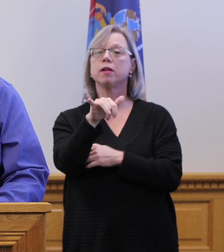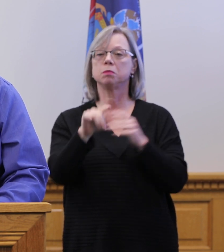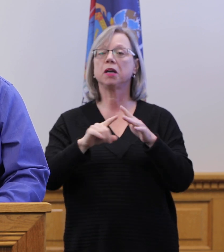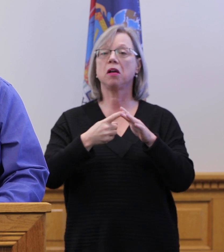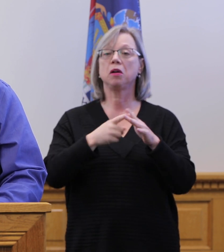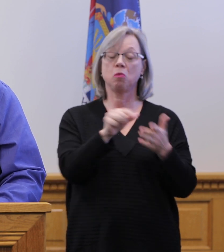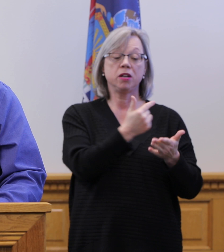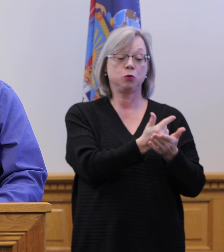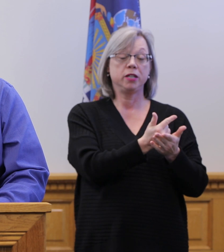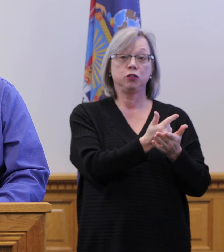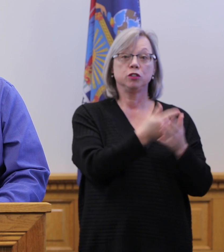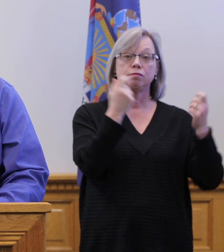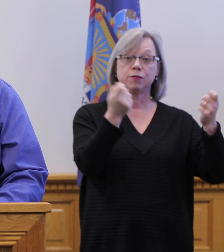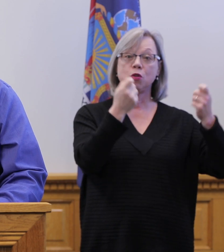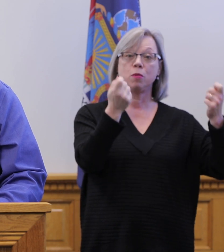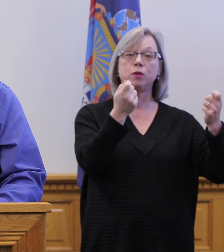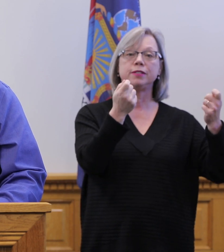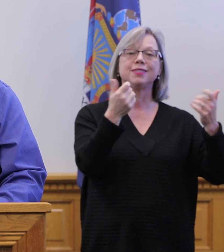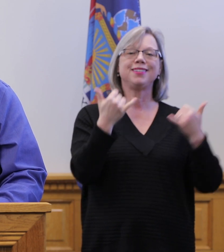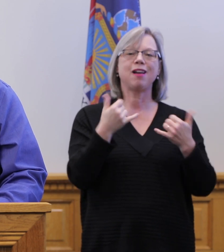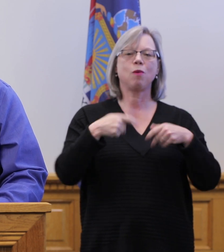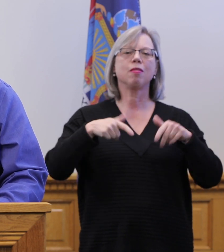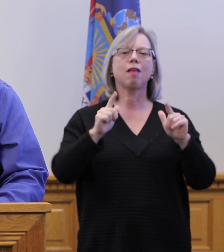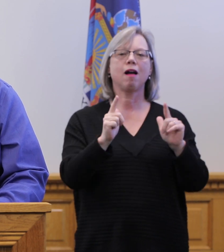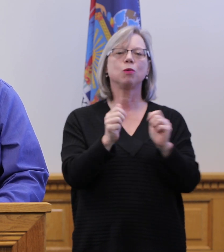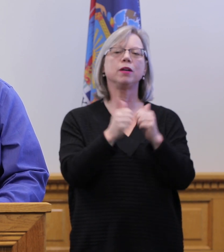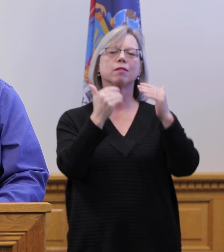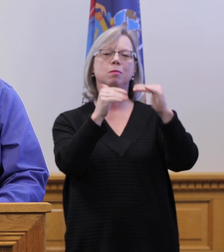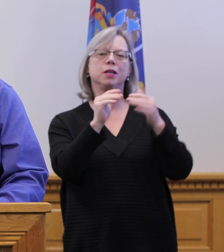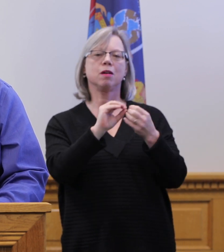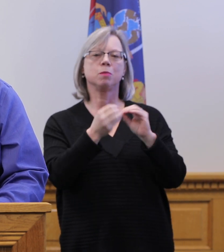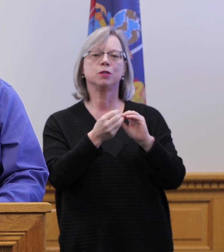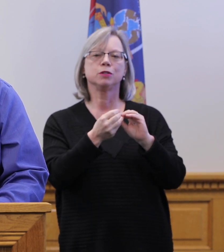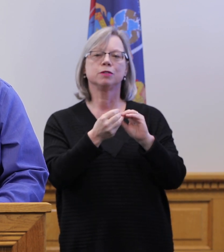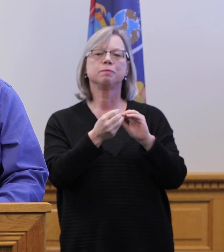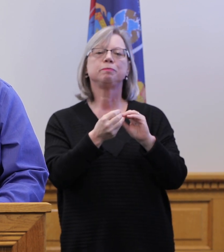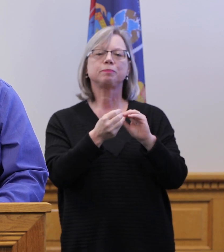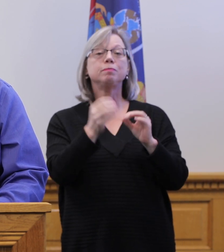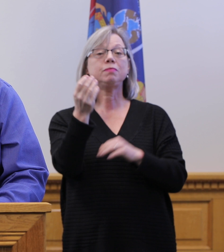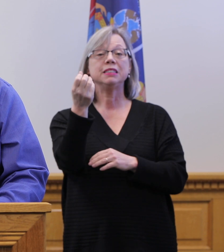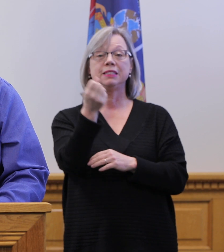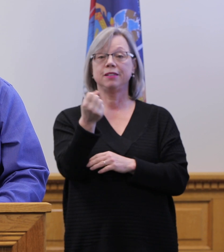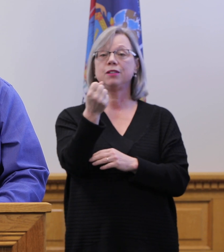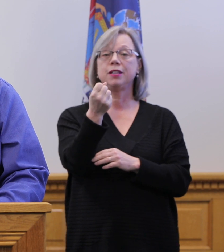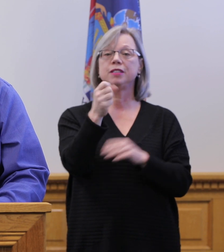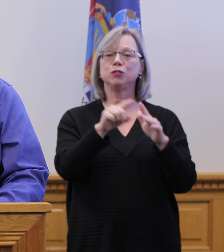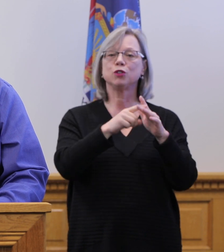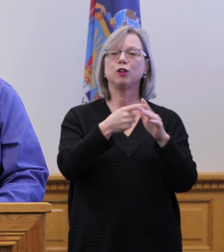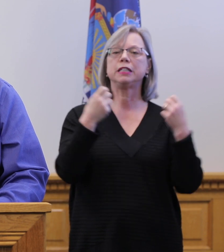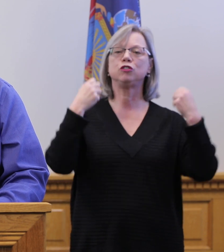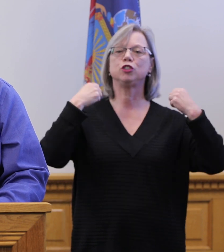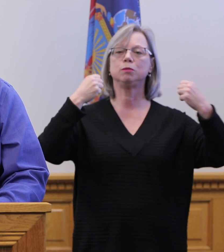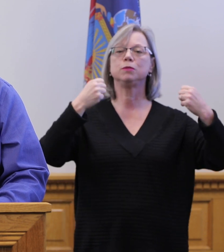capacity. Effective Saturday, gyms and fitness centers will be able to increase capacity to 50%. The curfew